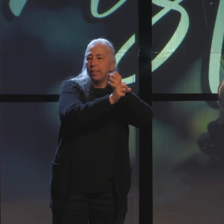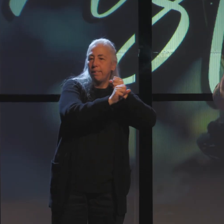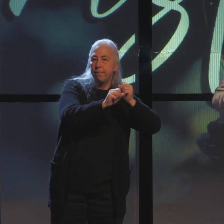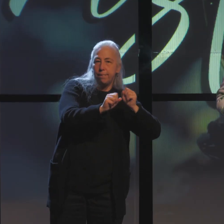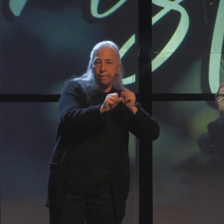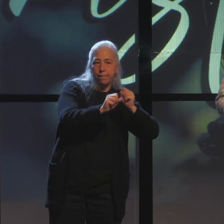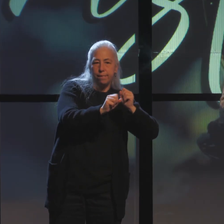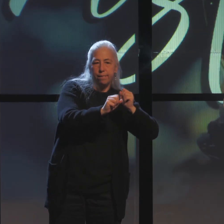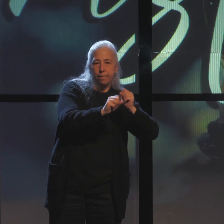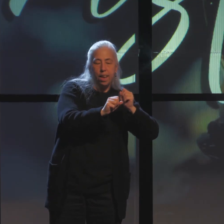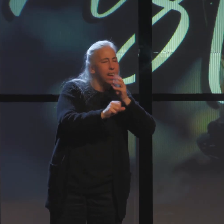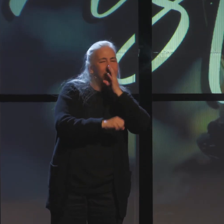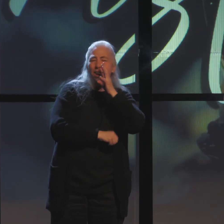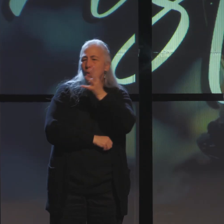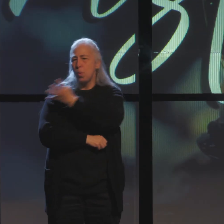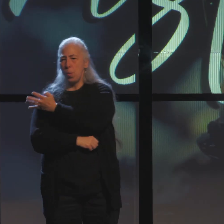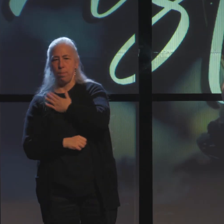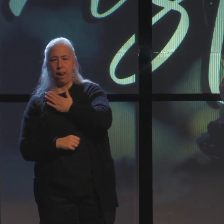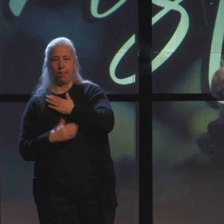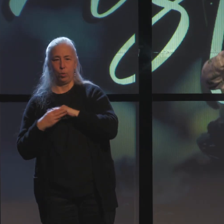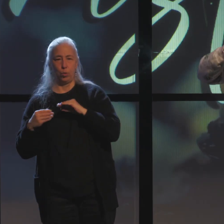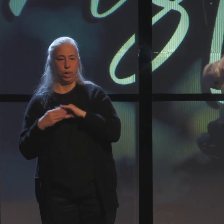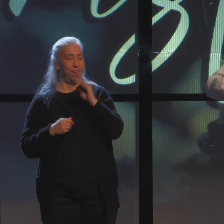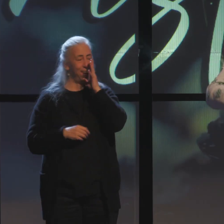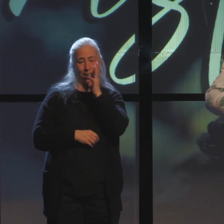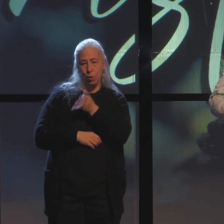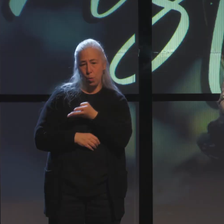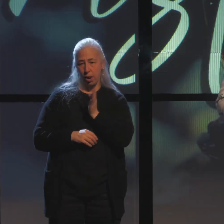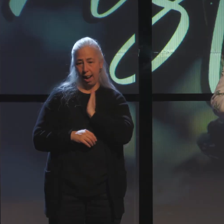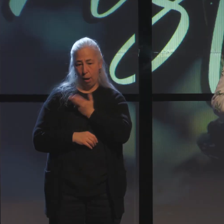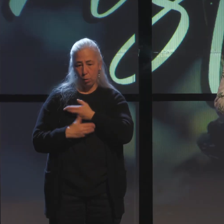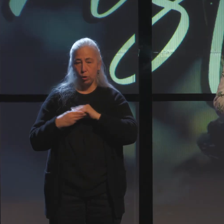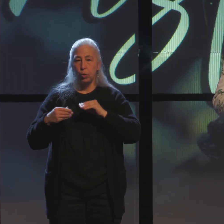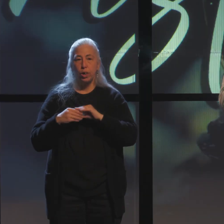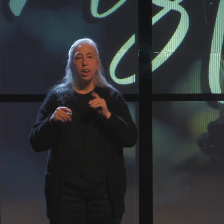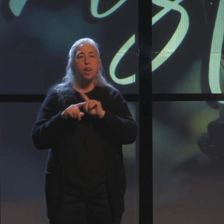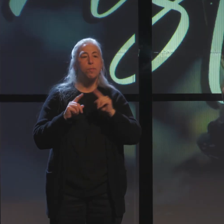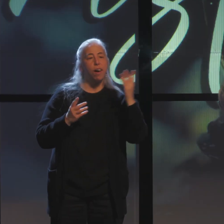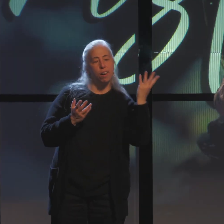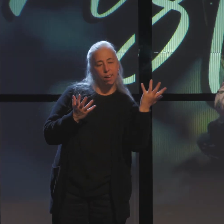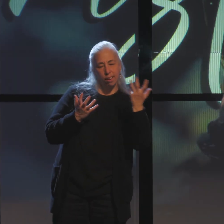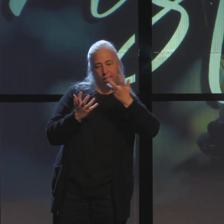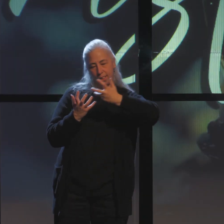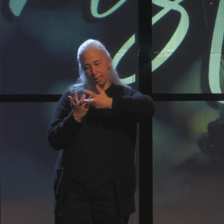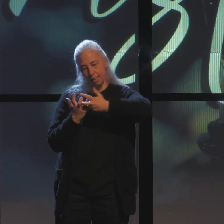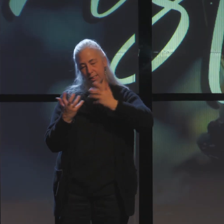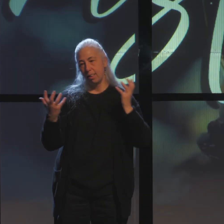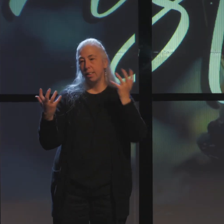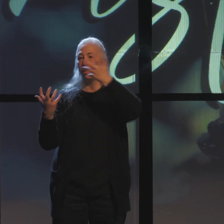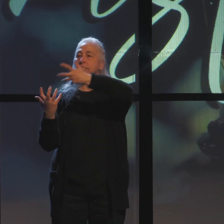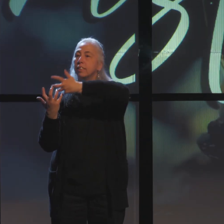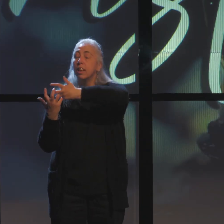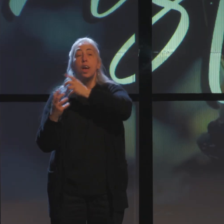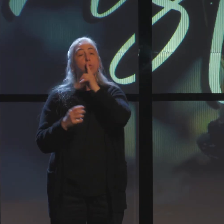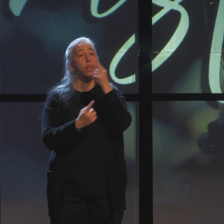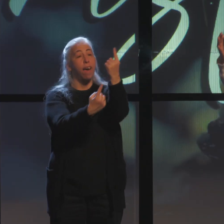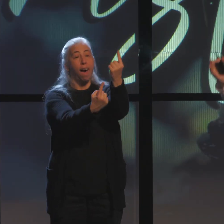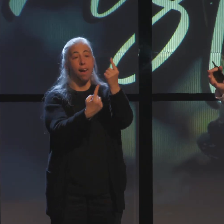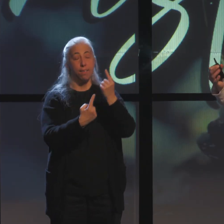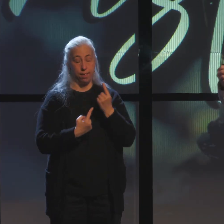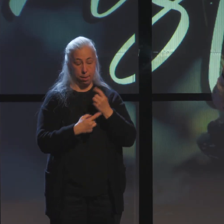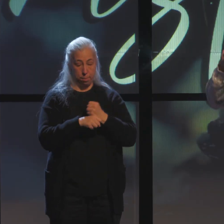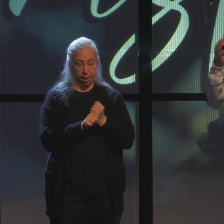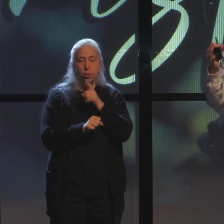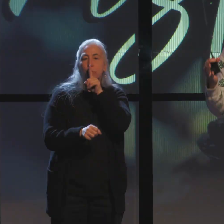doesn't ignore those things. It speaks into them. And here's the promise that Advent makes. We've been talking about the